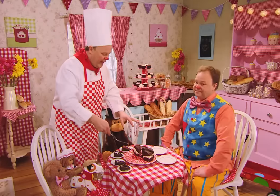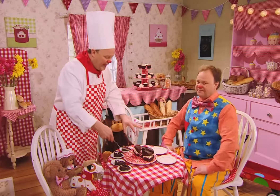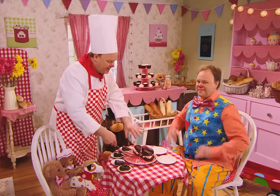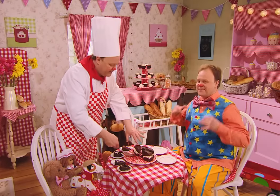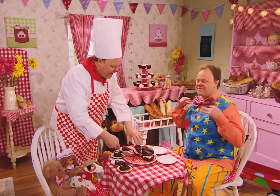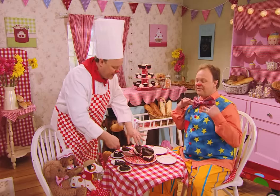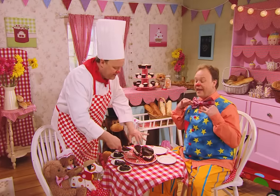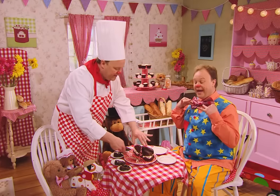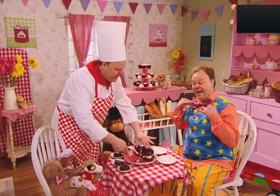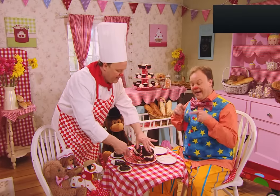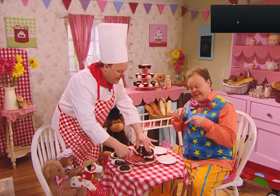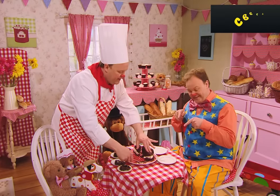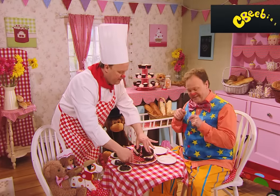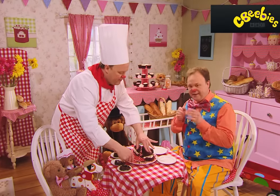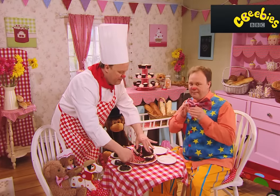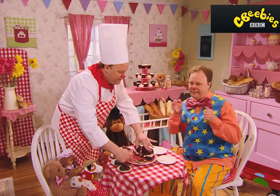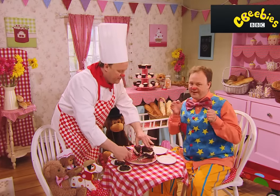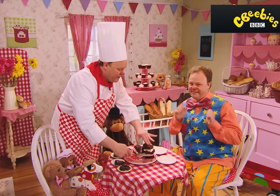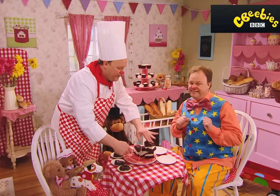And a slice for Mr. Tumble.